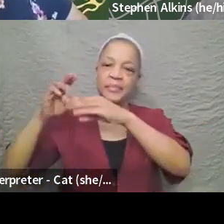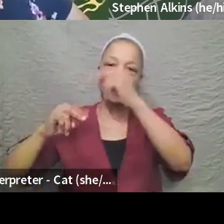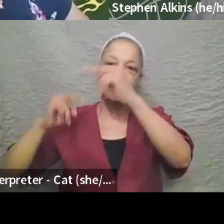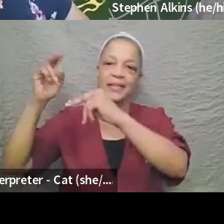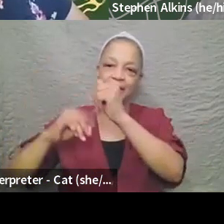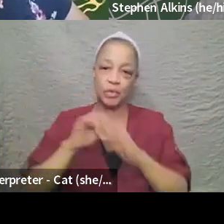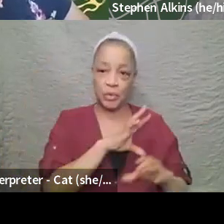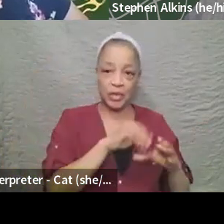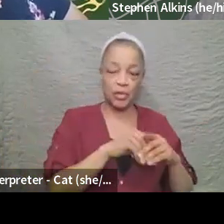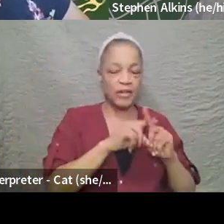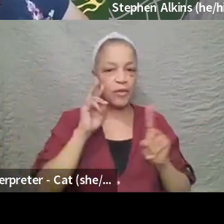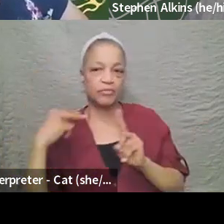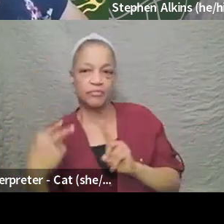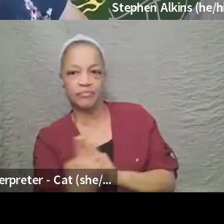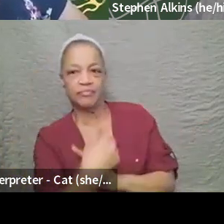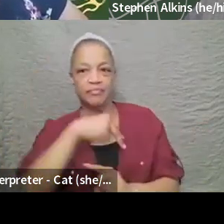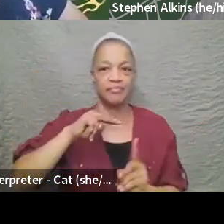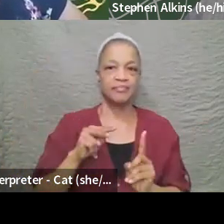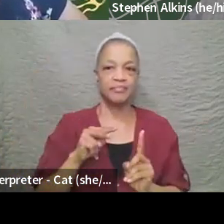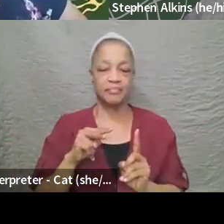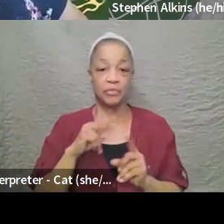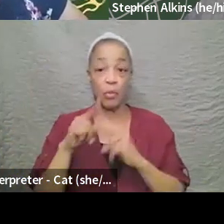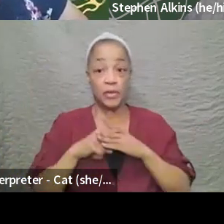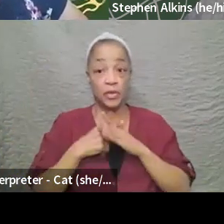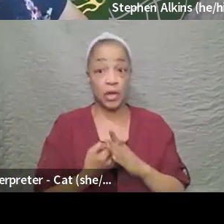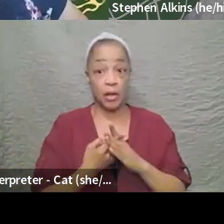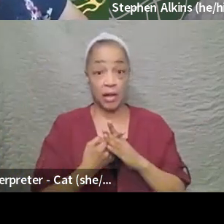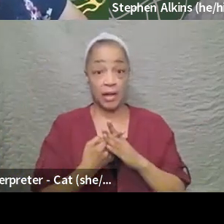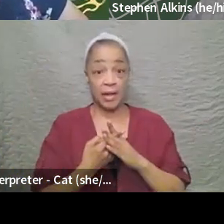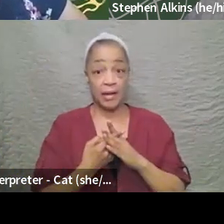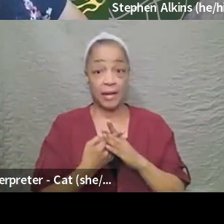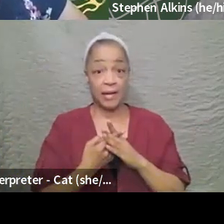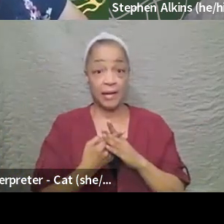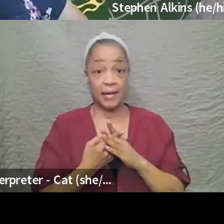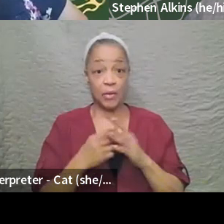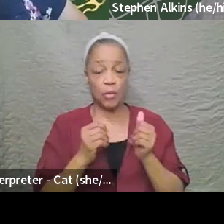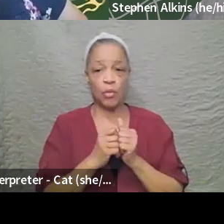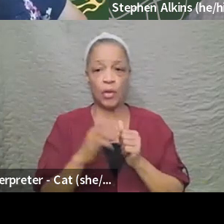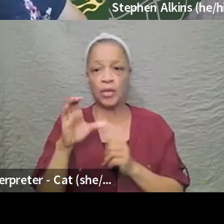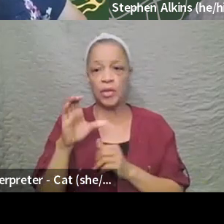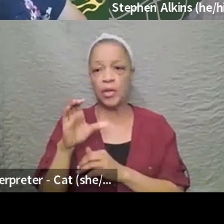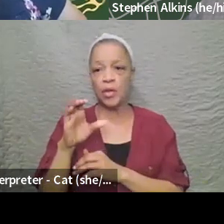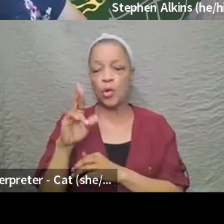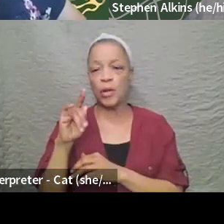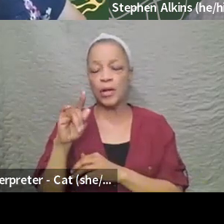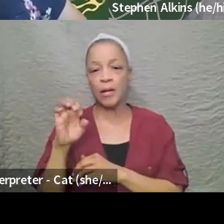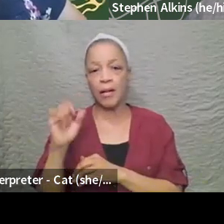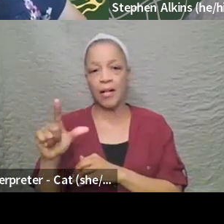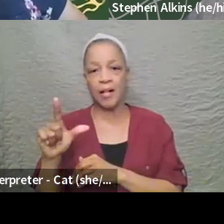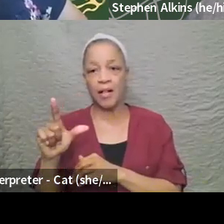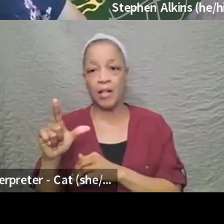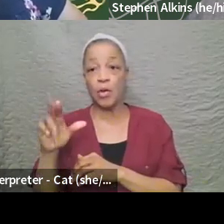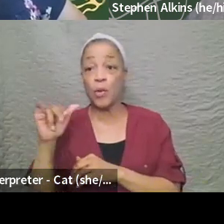different perspectives. When we started, we began with a critical race, but also a critical